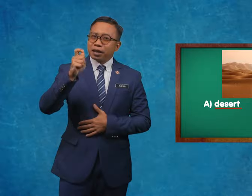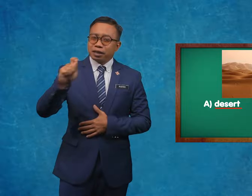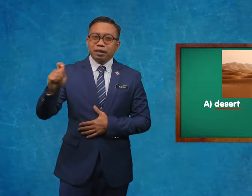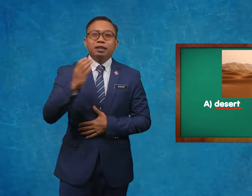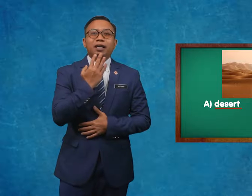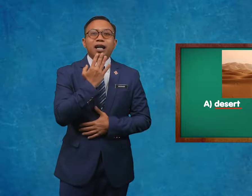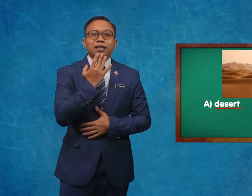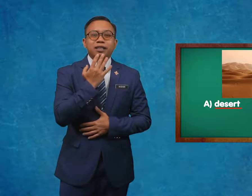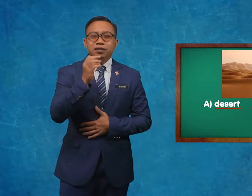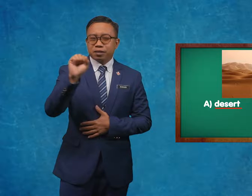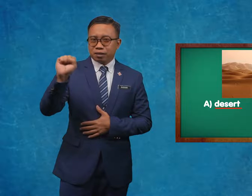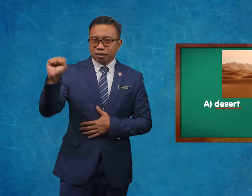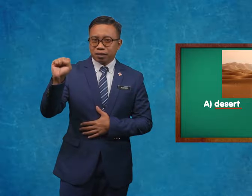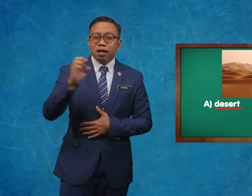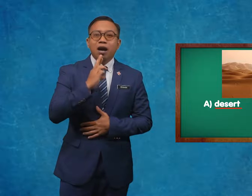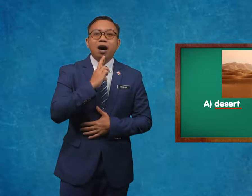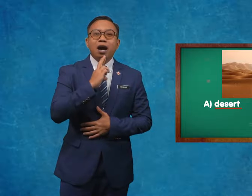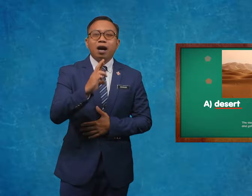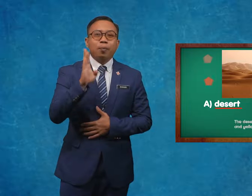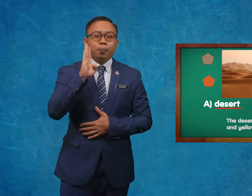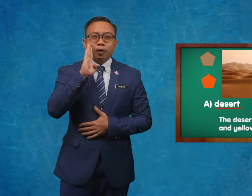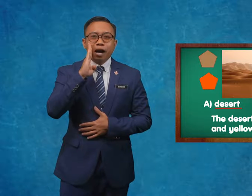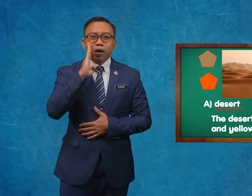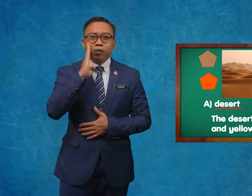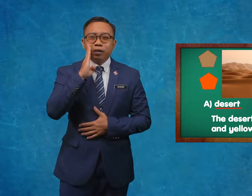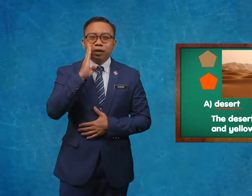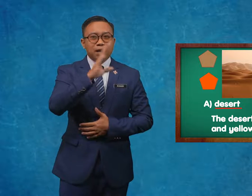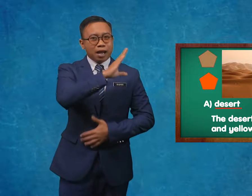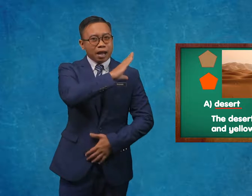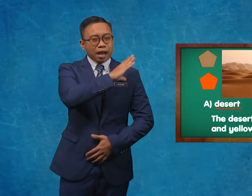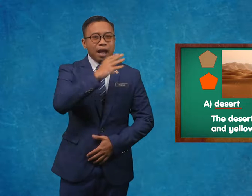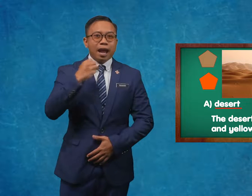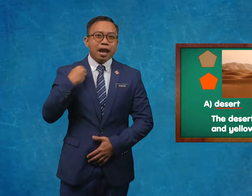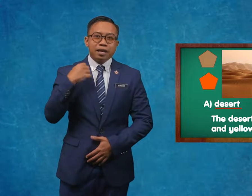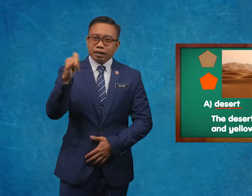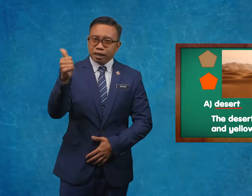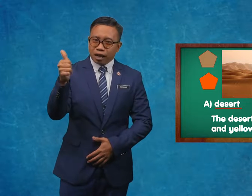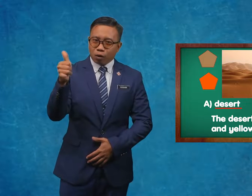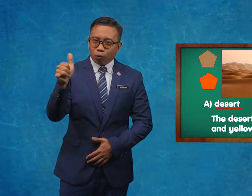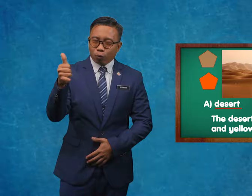The colors are brown and yellow.